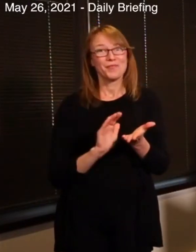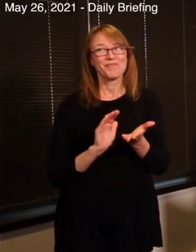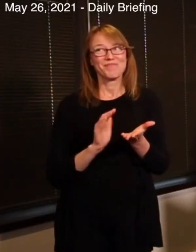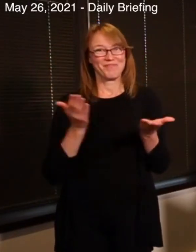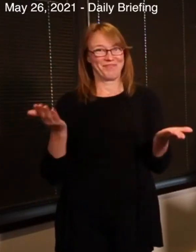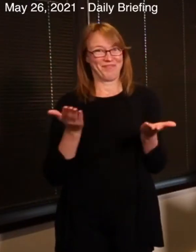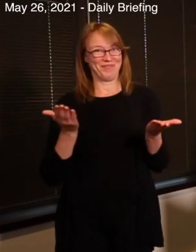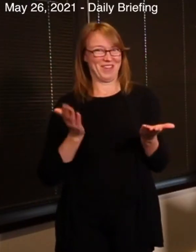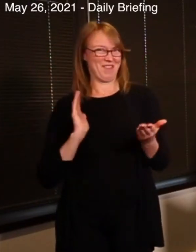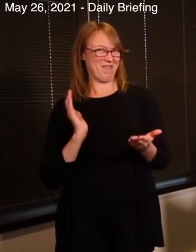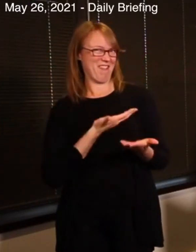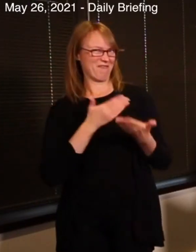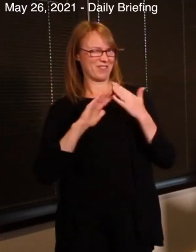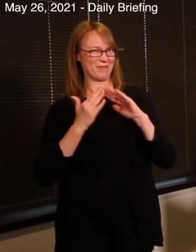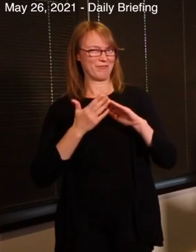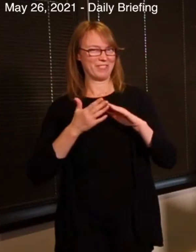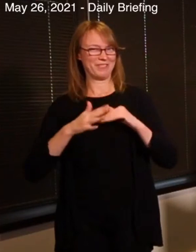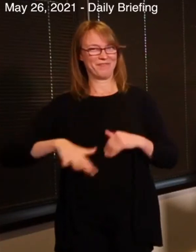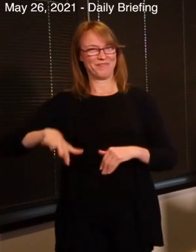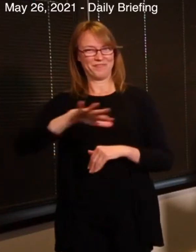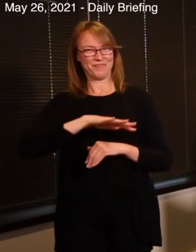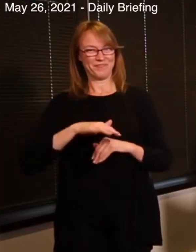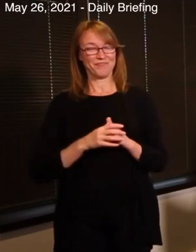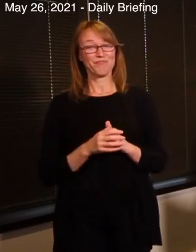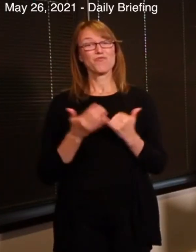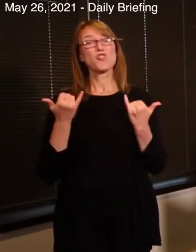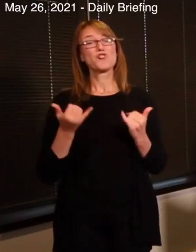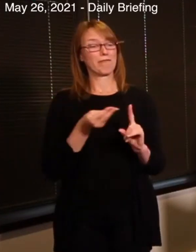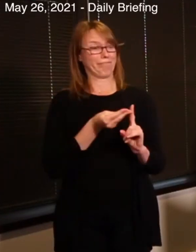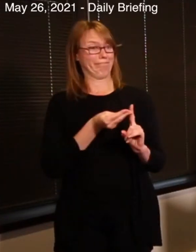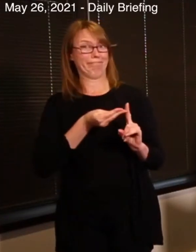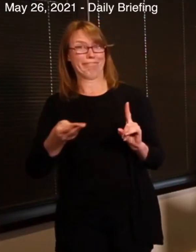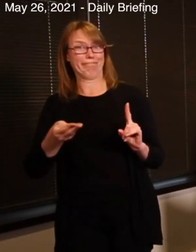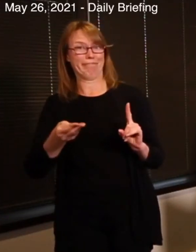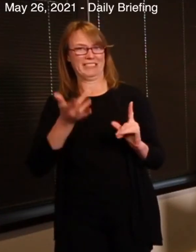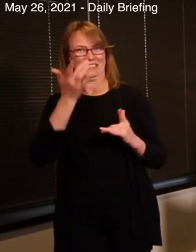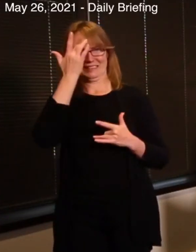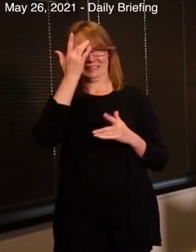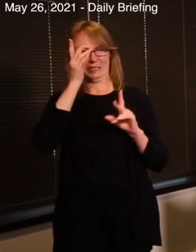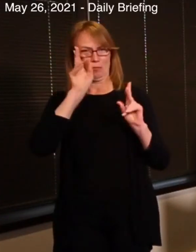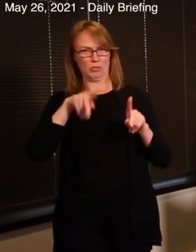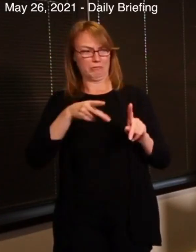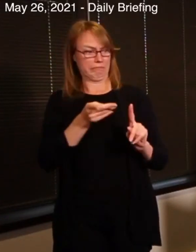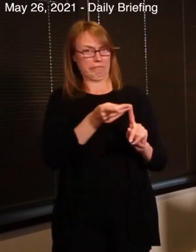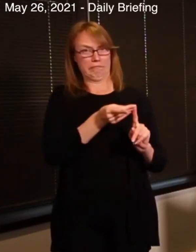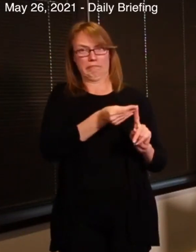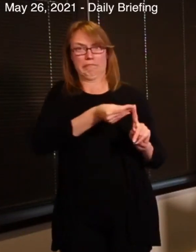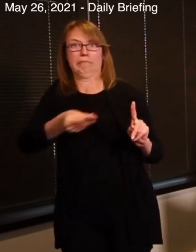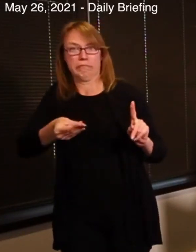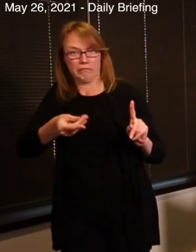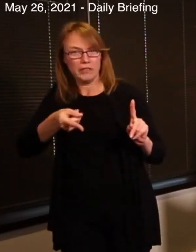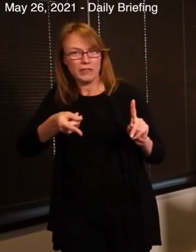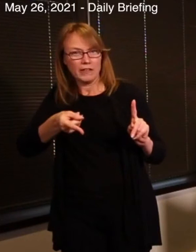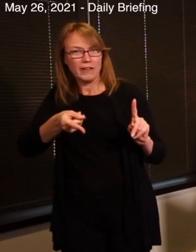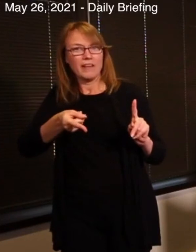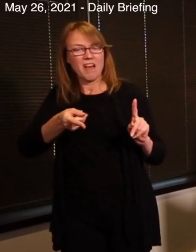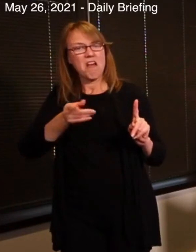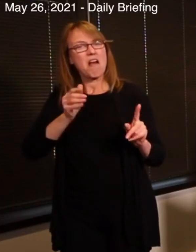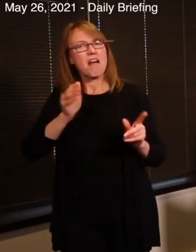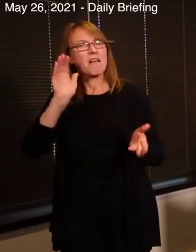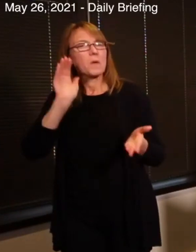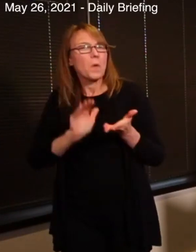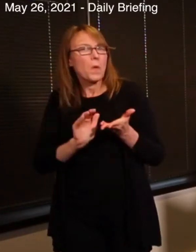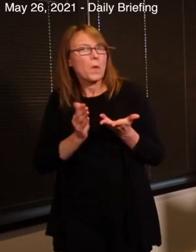the transmission of the virus is relatively low right now, and fewer people are being hospitalized with COVID. So we're making good